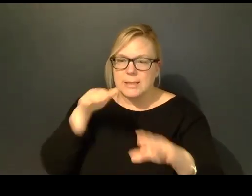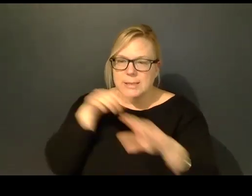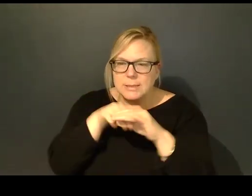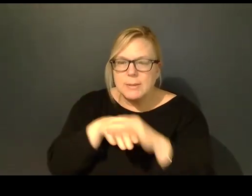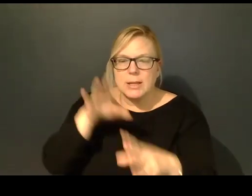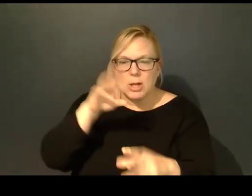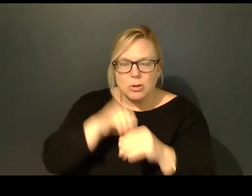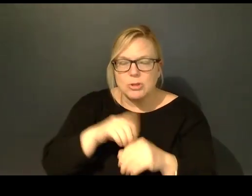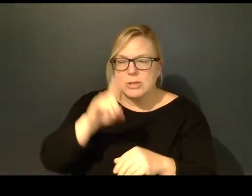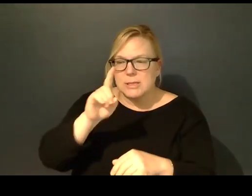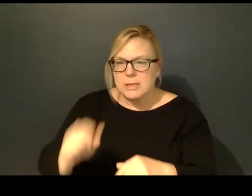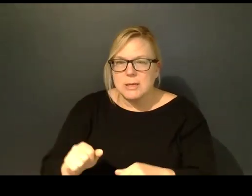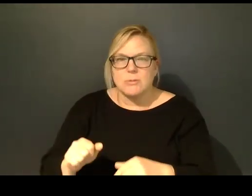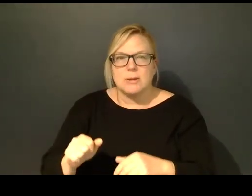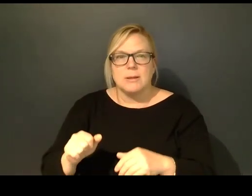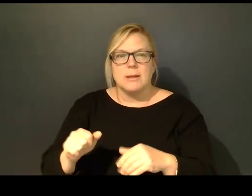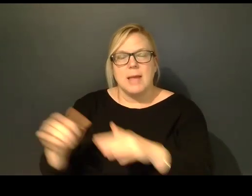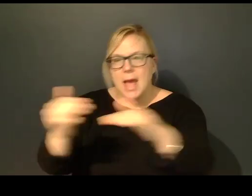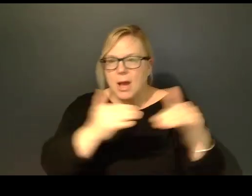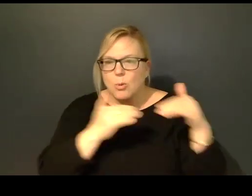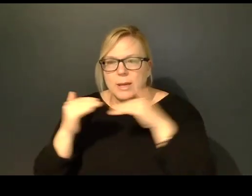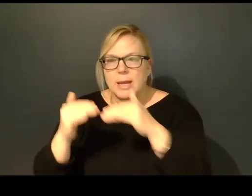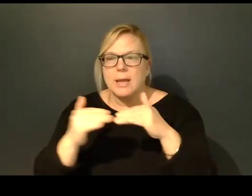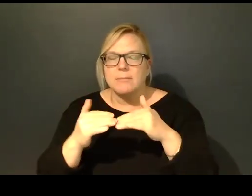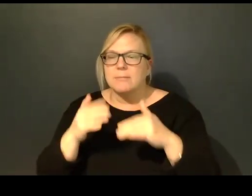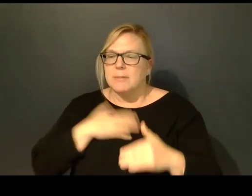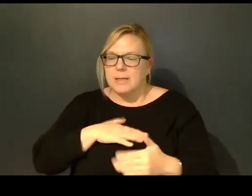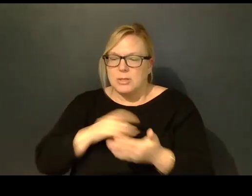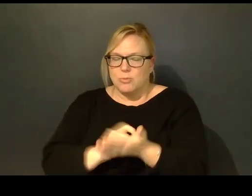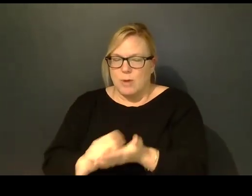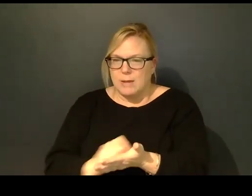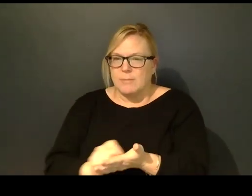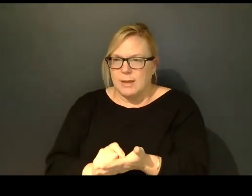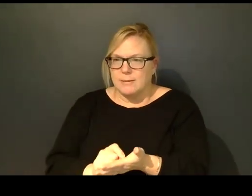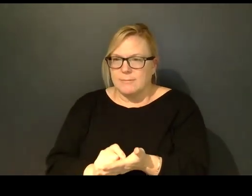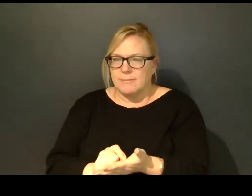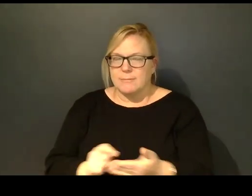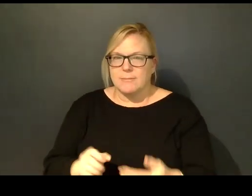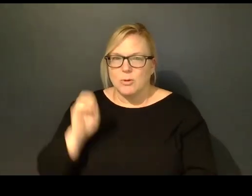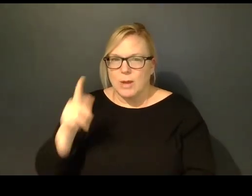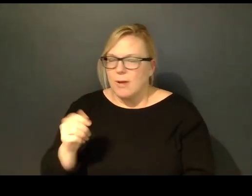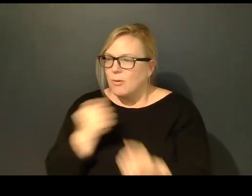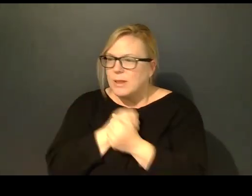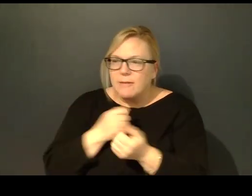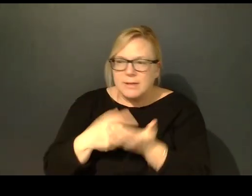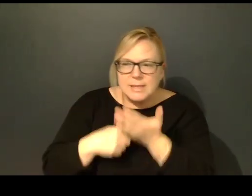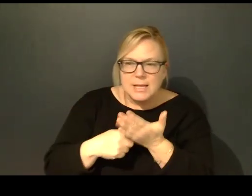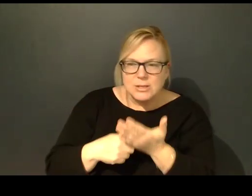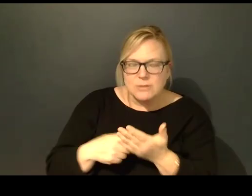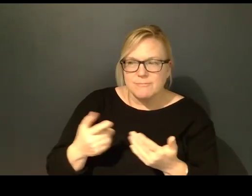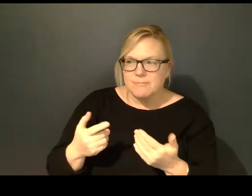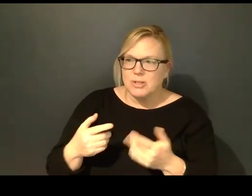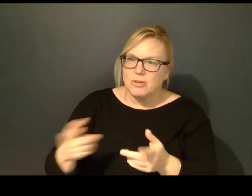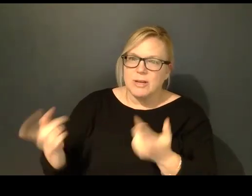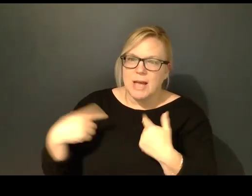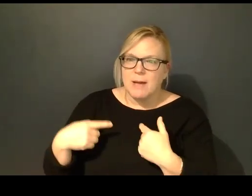inclusion, disability, equity, write me at blake@reachability.org, and I would love to talk to you about coming on the podcast. We've had